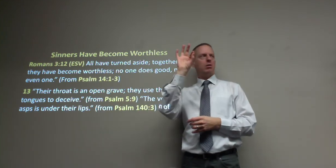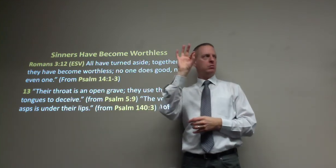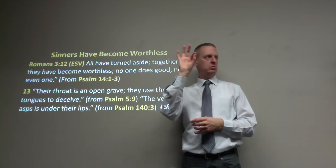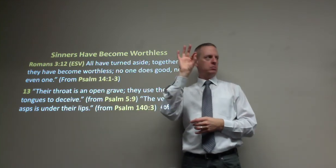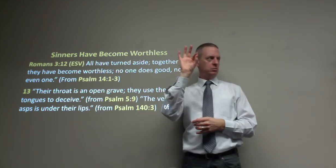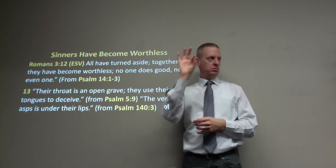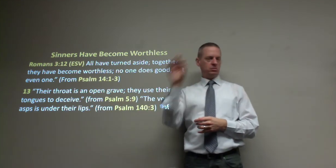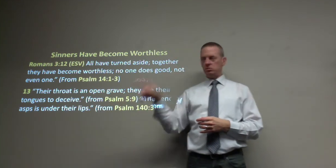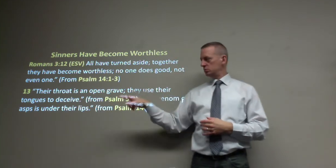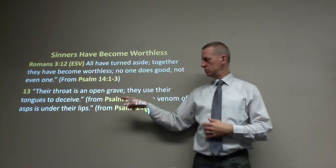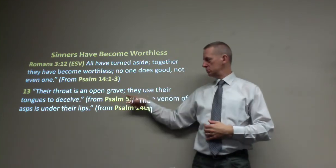-9